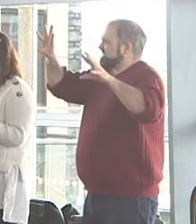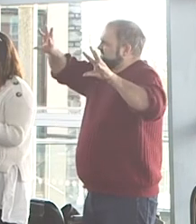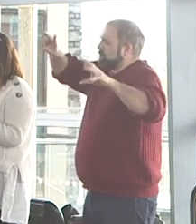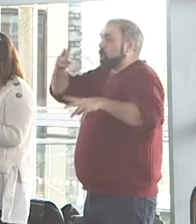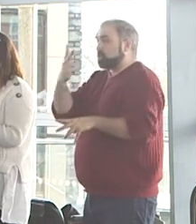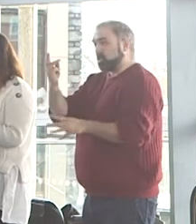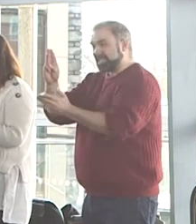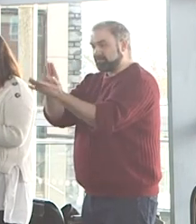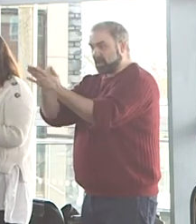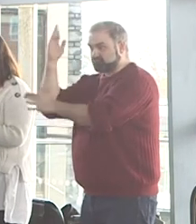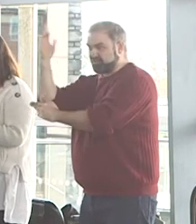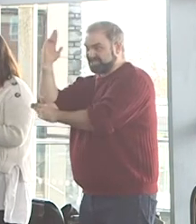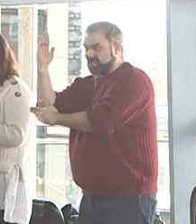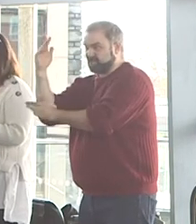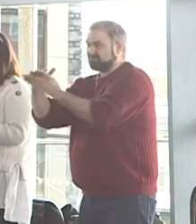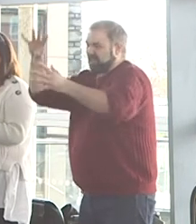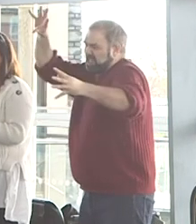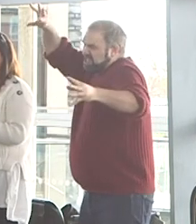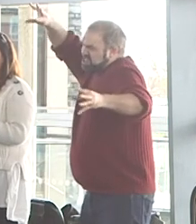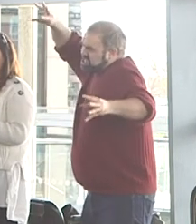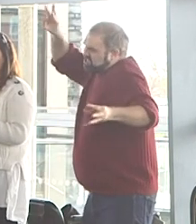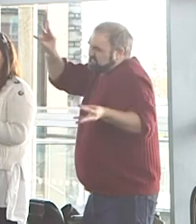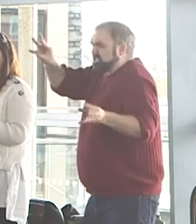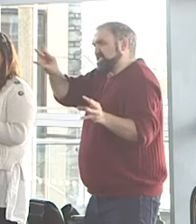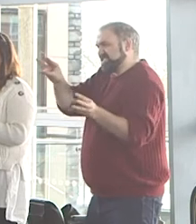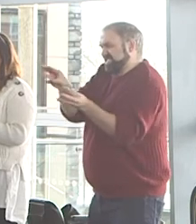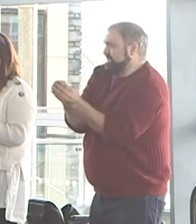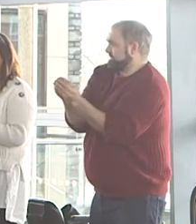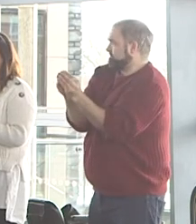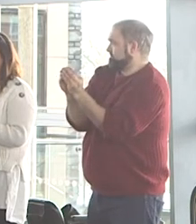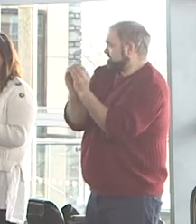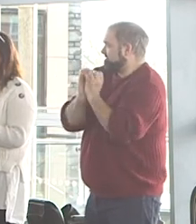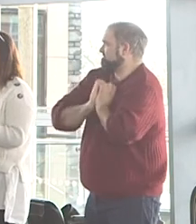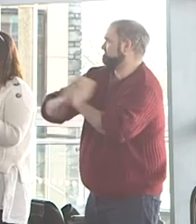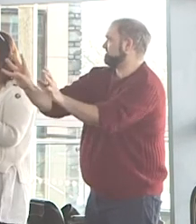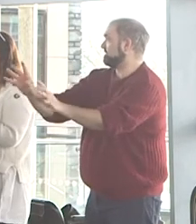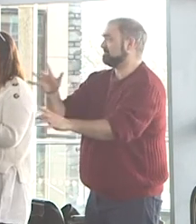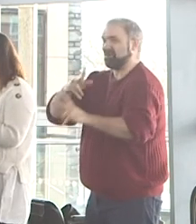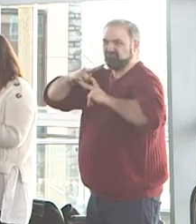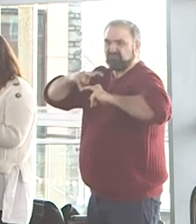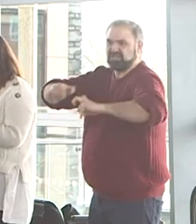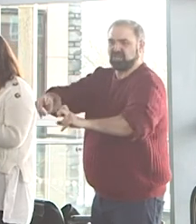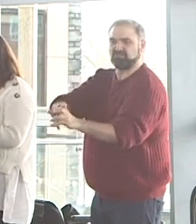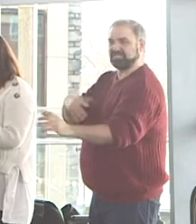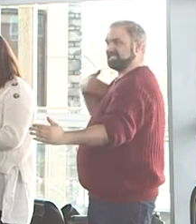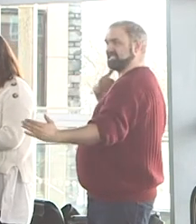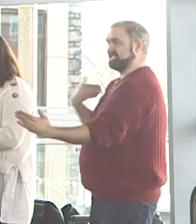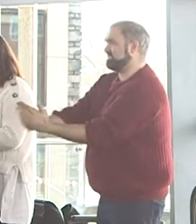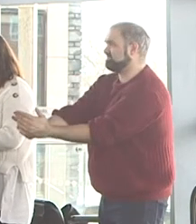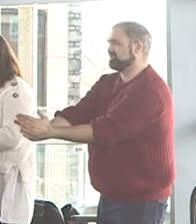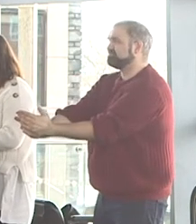a 20 minutes a research that has taken me a long time to complete.